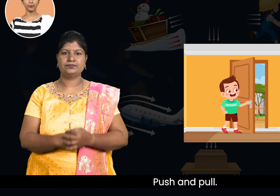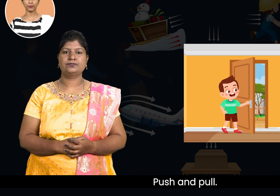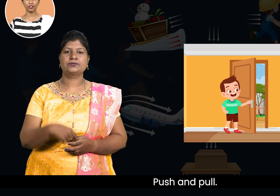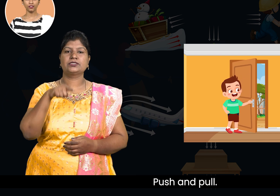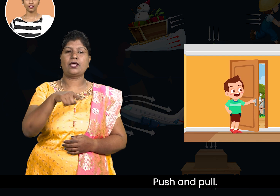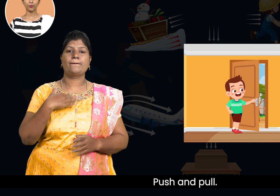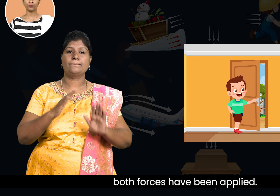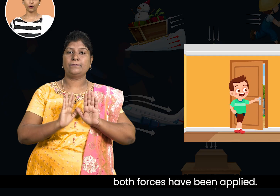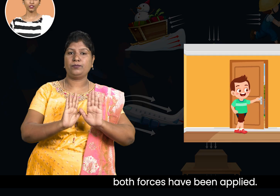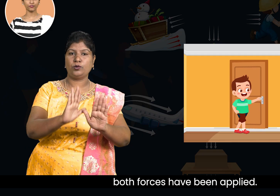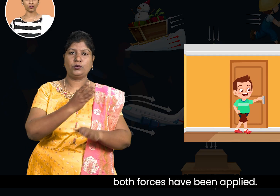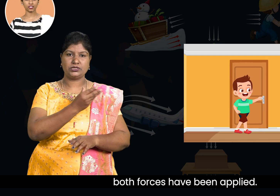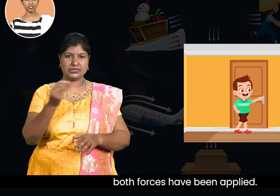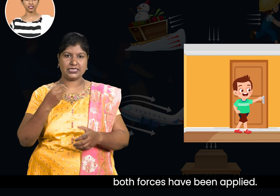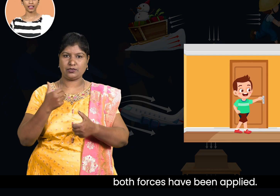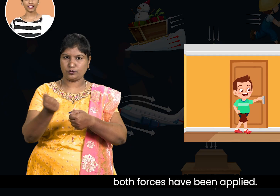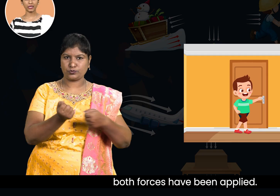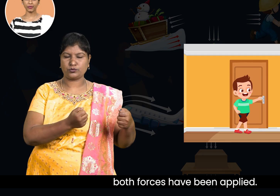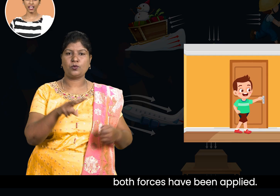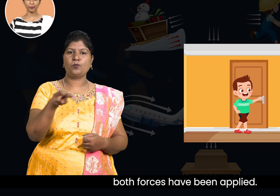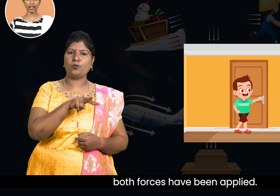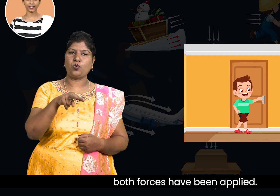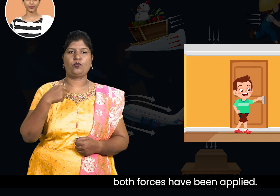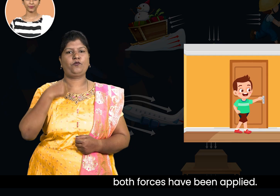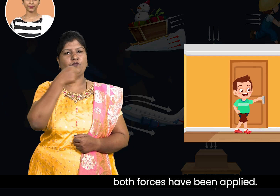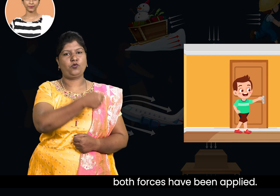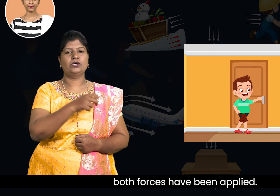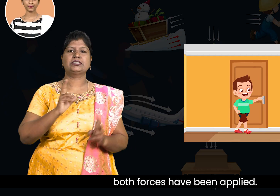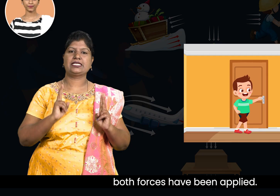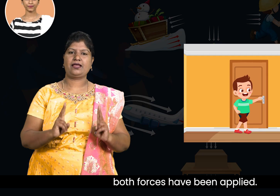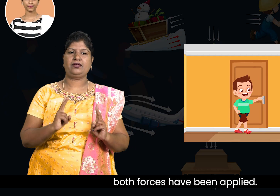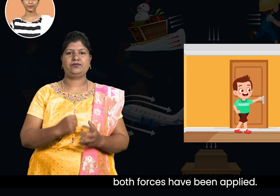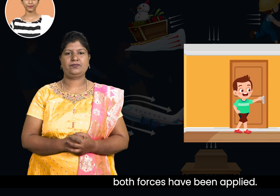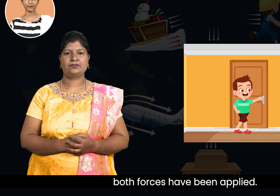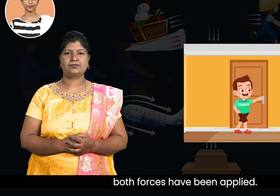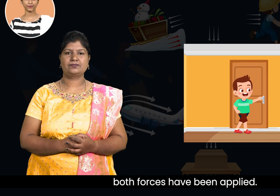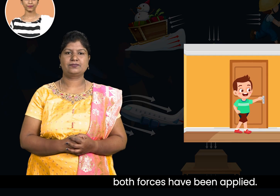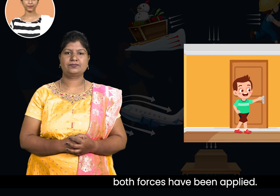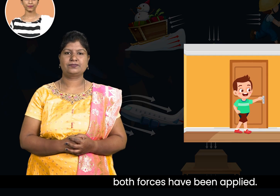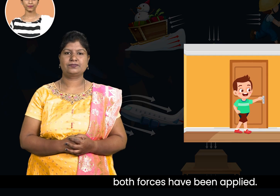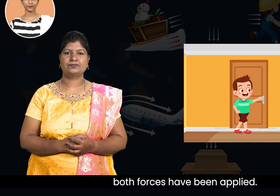push and pull, both forces can be applied.